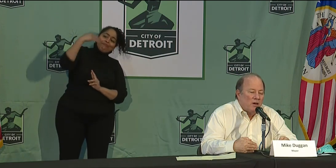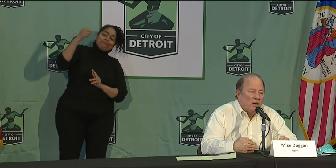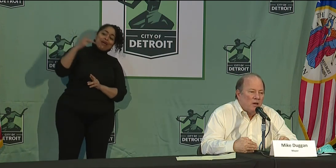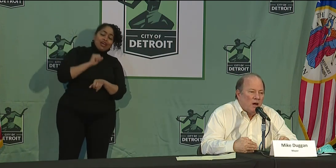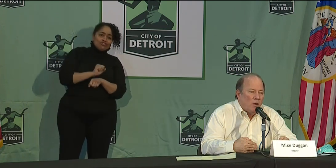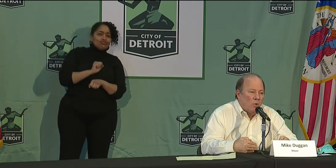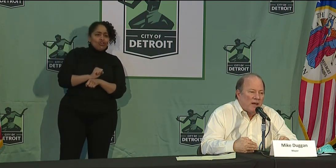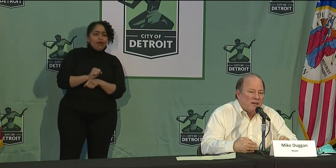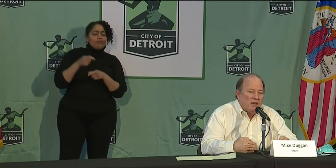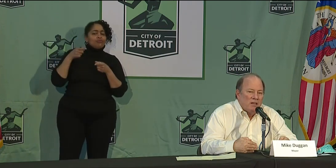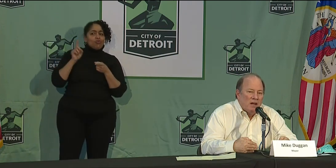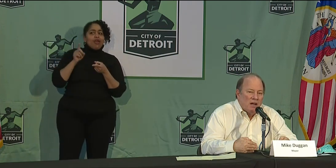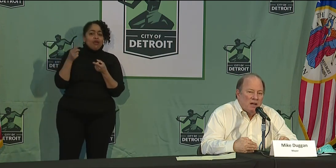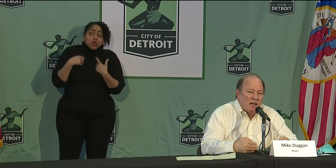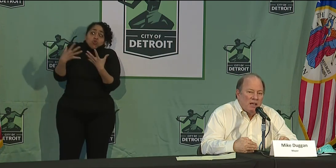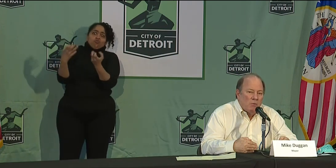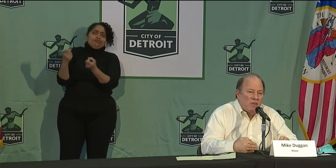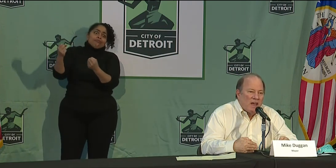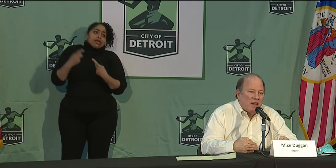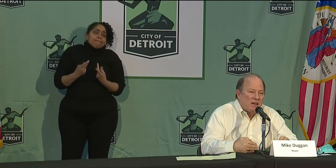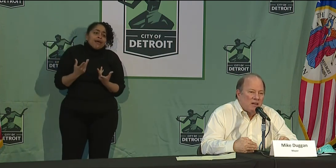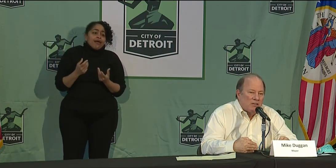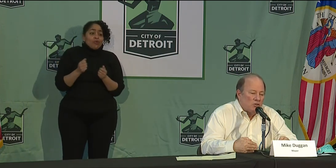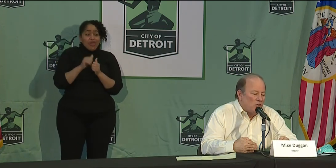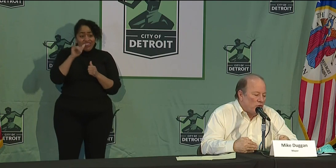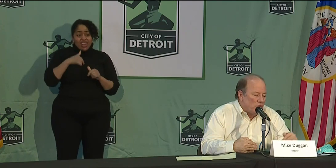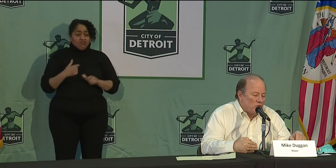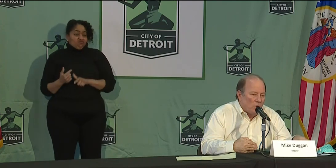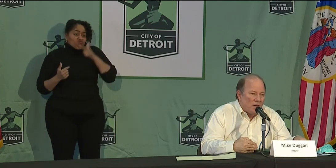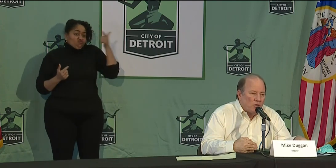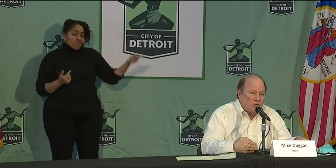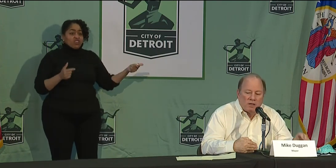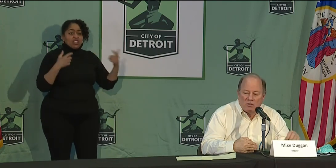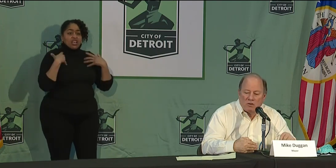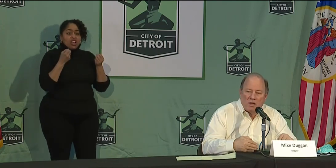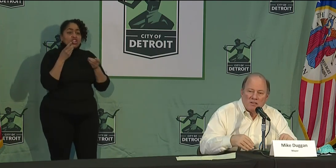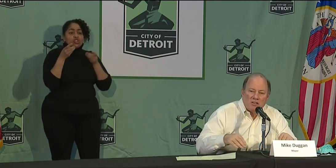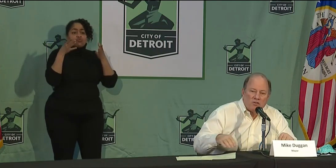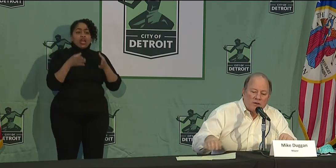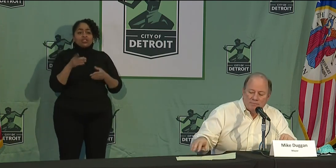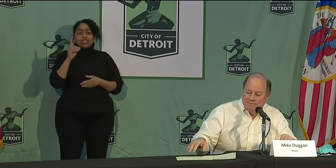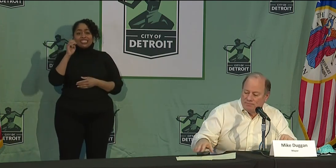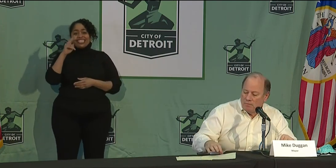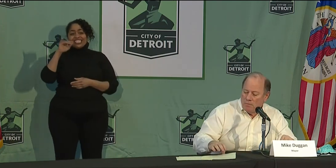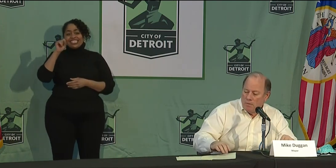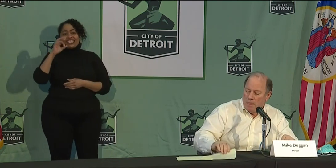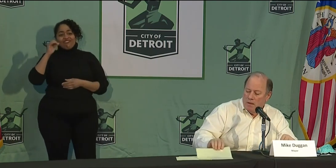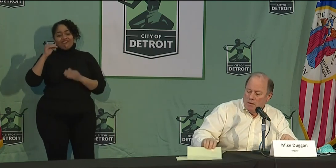they're wanted. And with that, I'll turn it over to our health director, Denise Fair.